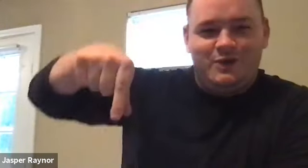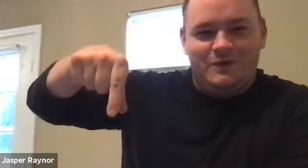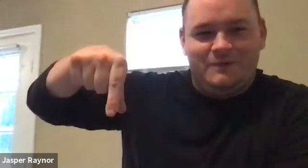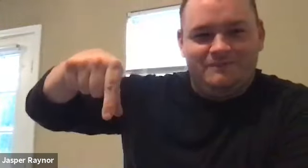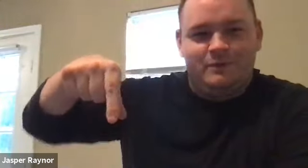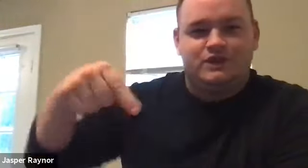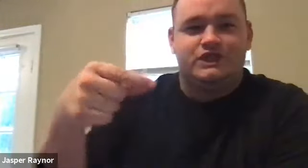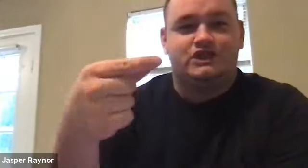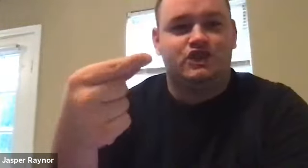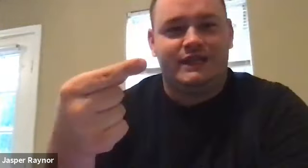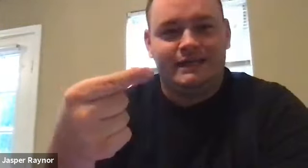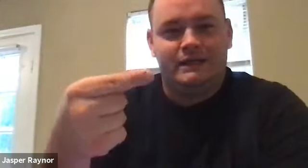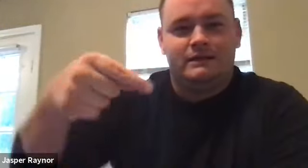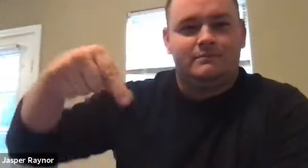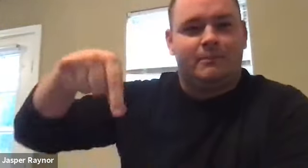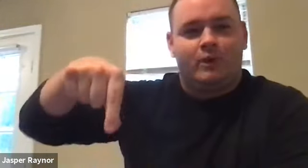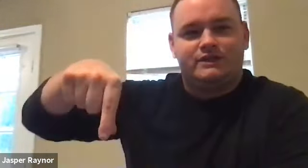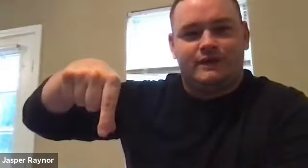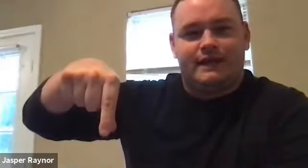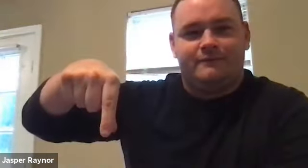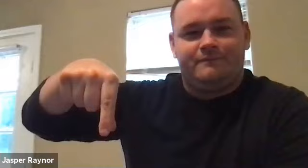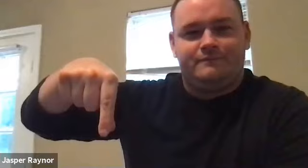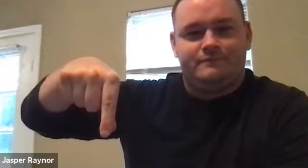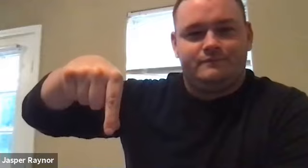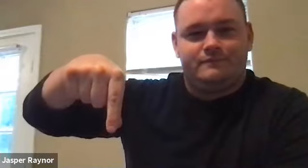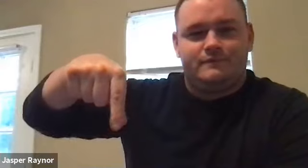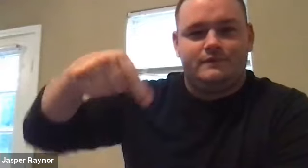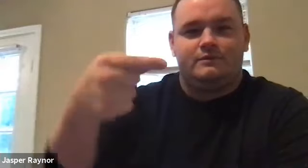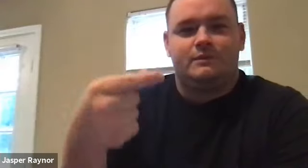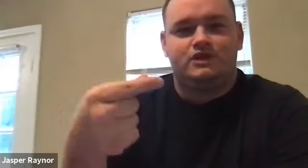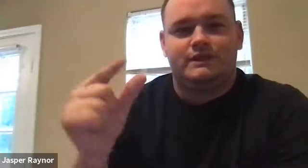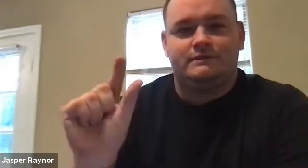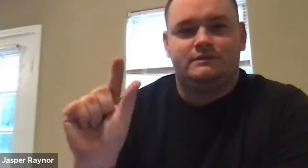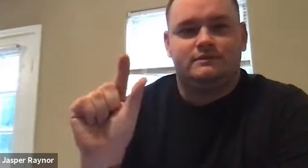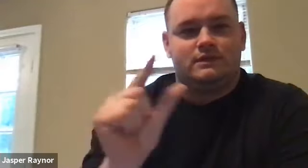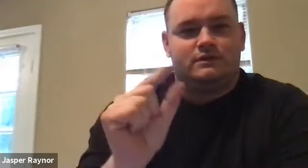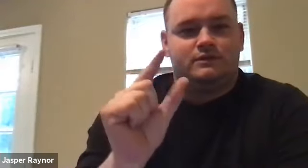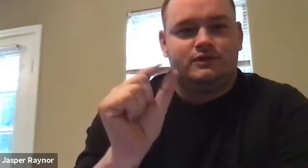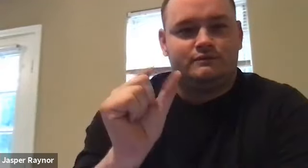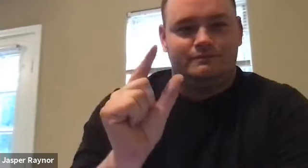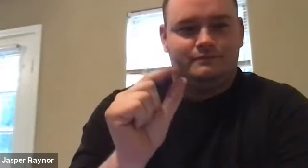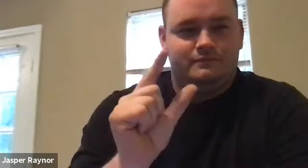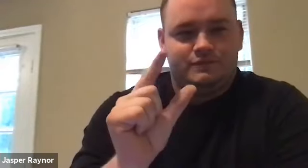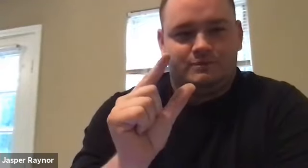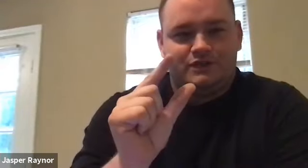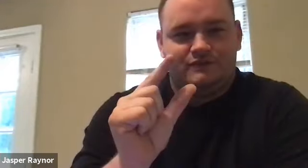Q, which is G, but point it straight down. Show me that one. You pinch your